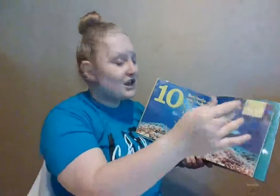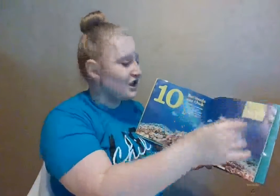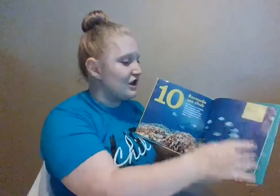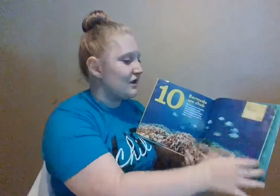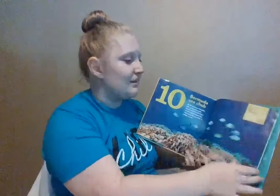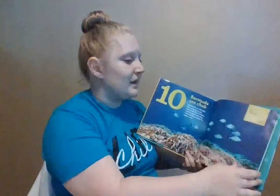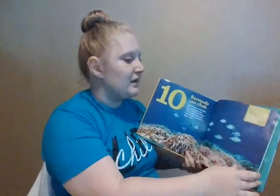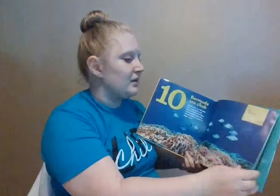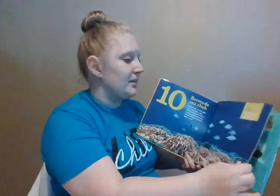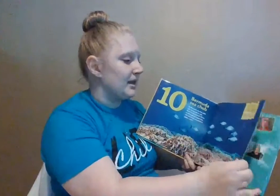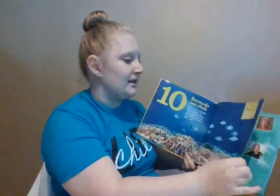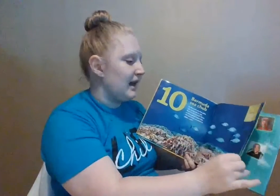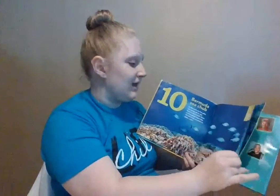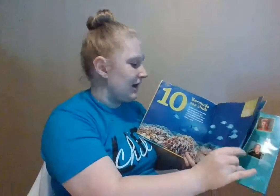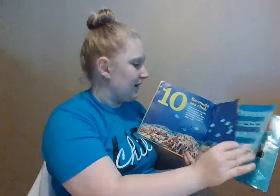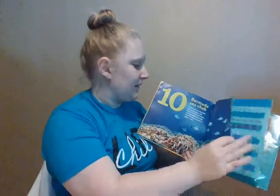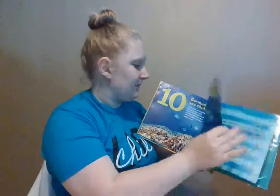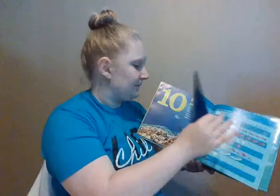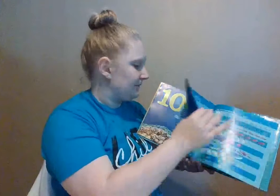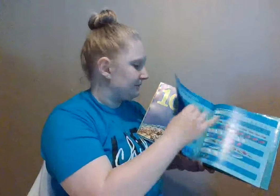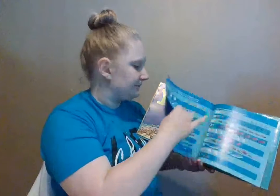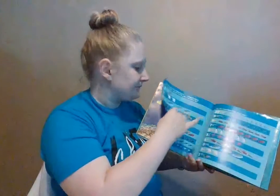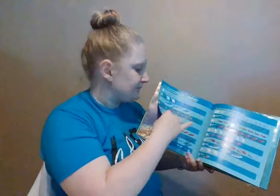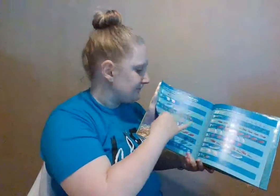fish swimming together.